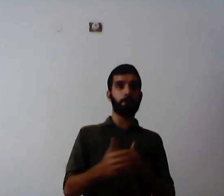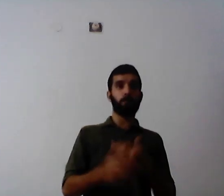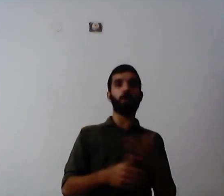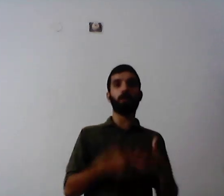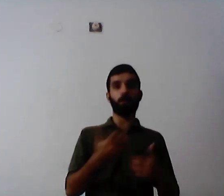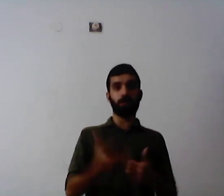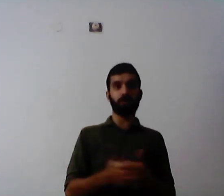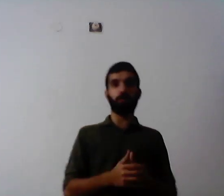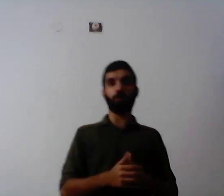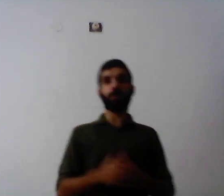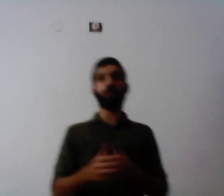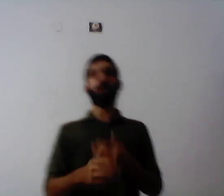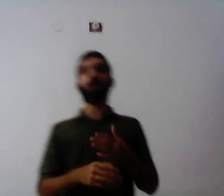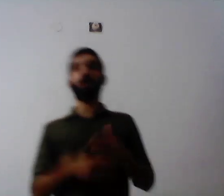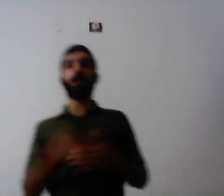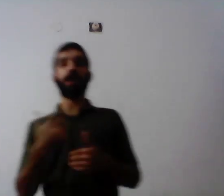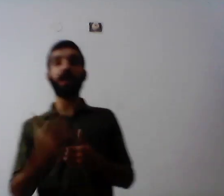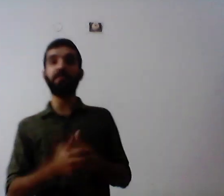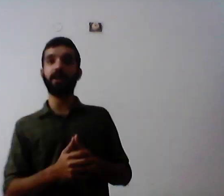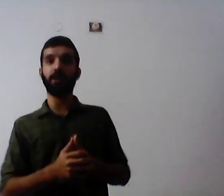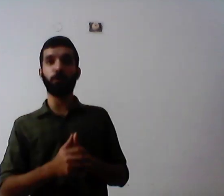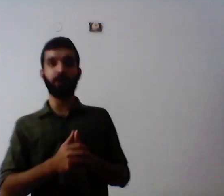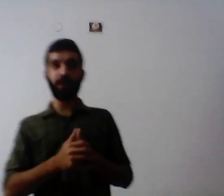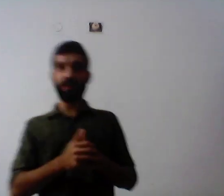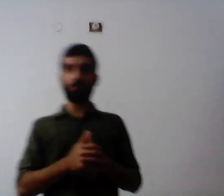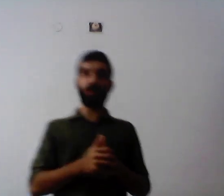found out or arrived at a logical explanation.